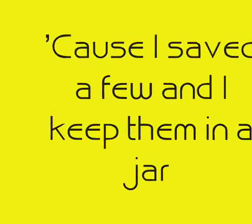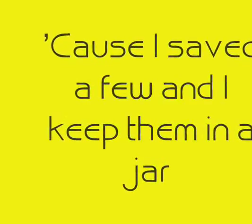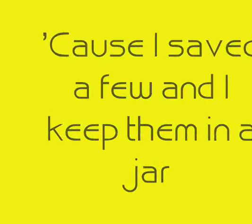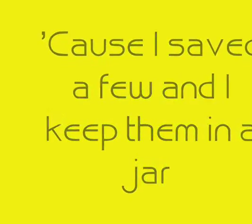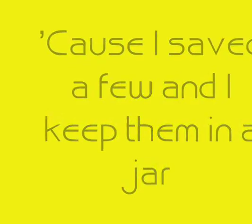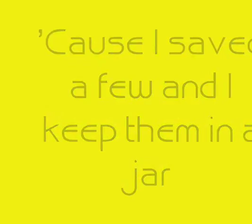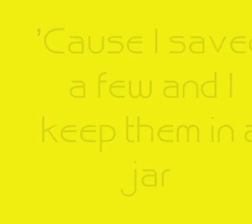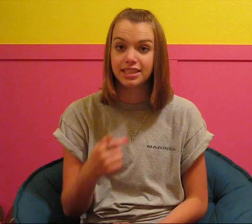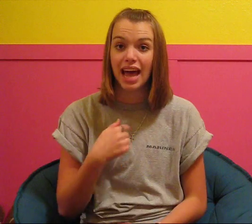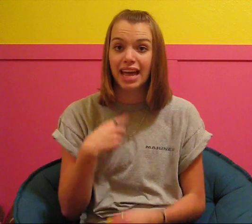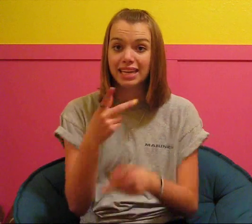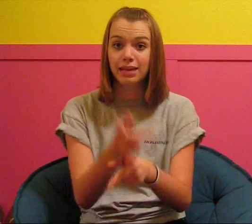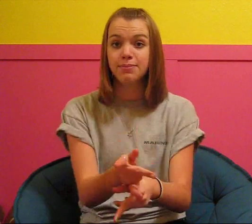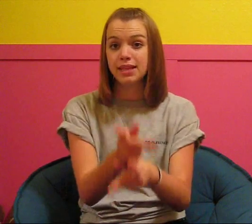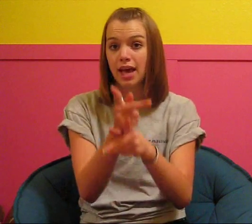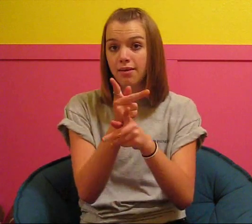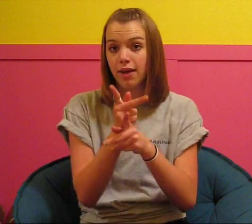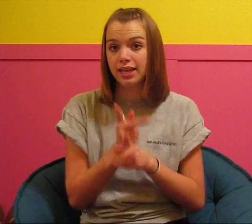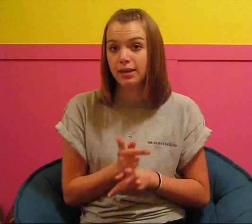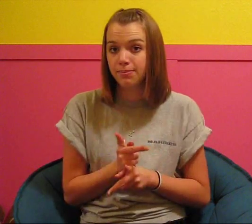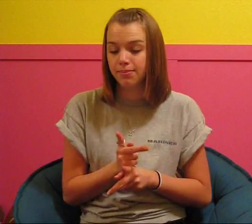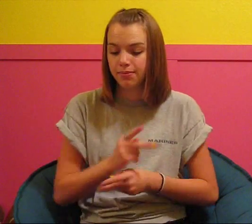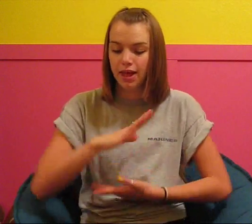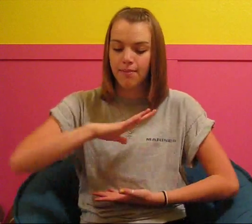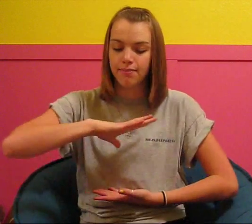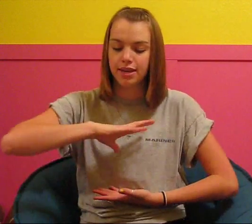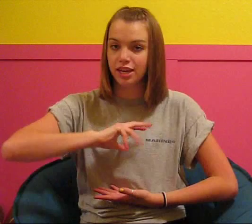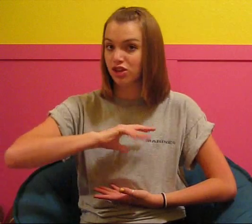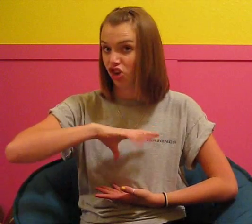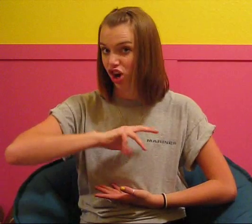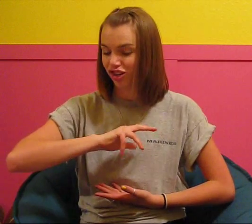I keep them in a jar.